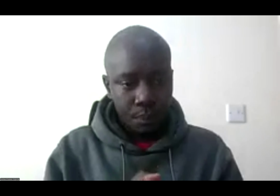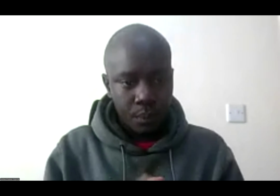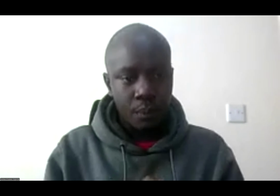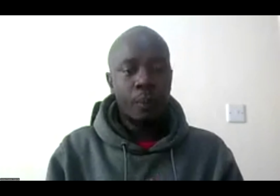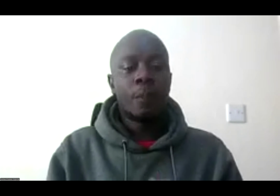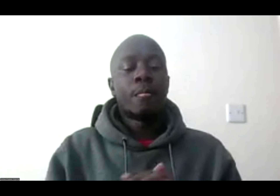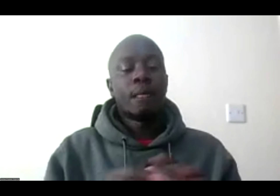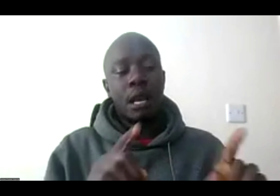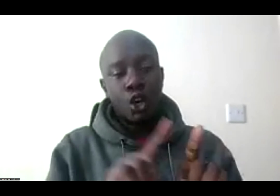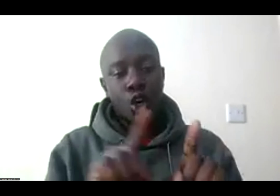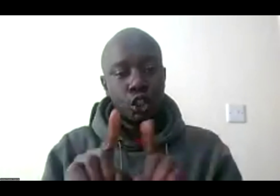African sign languages.